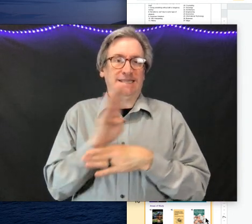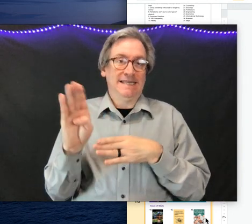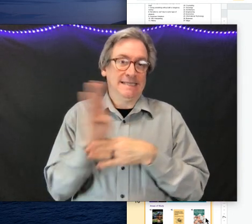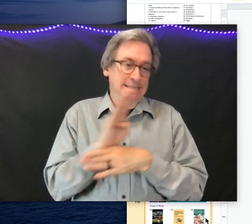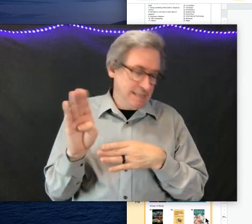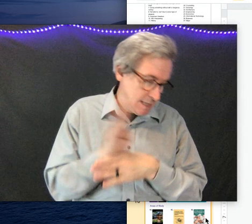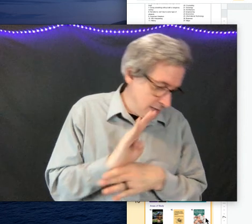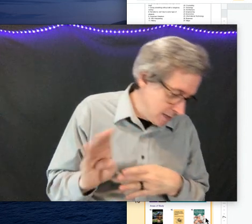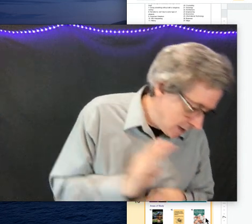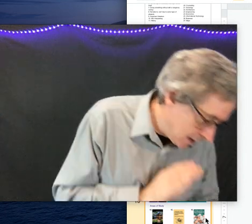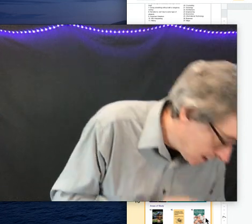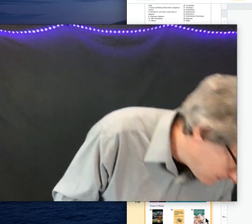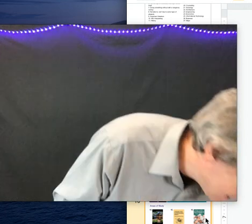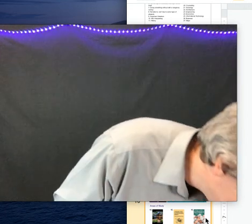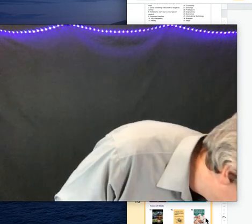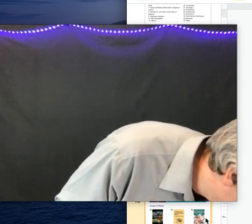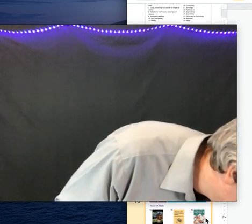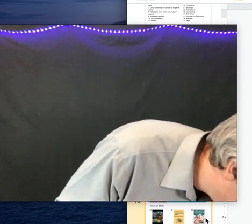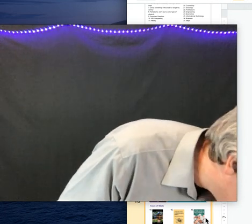Business.